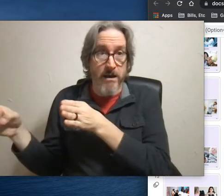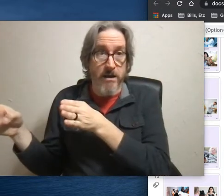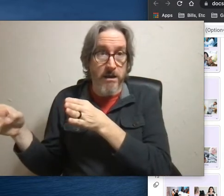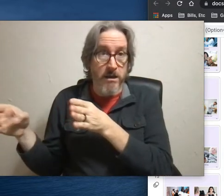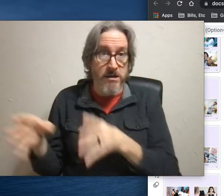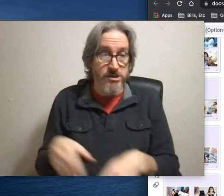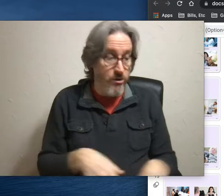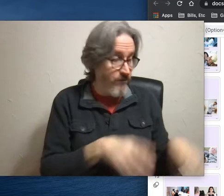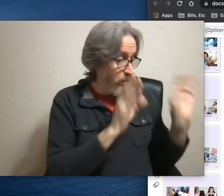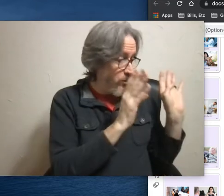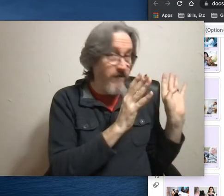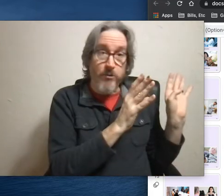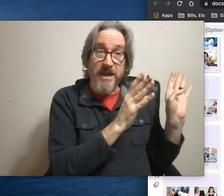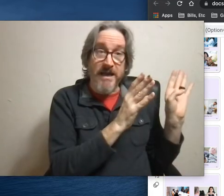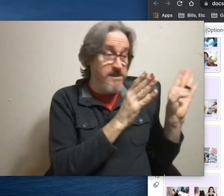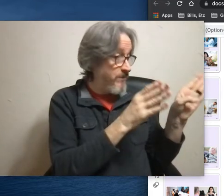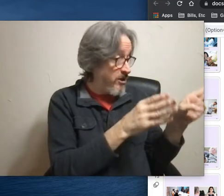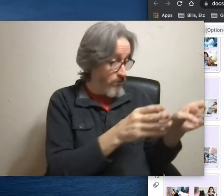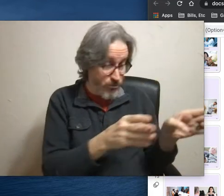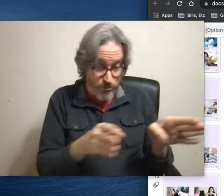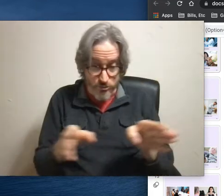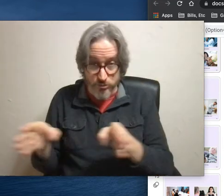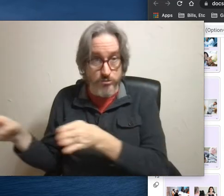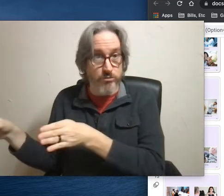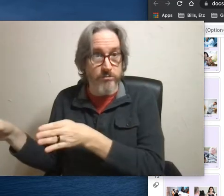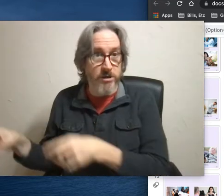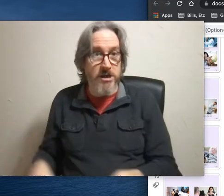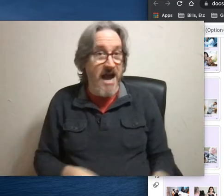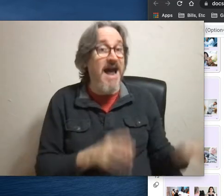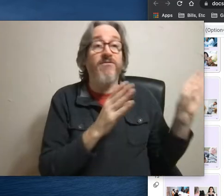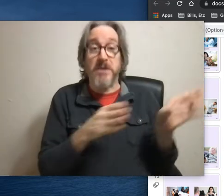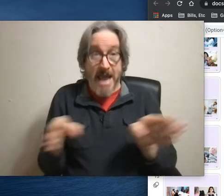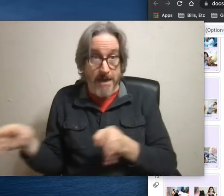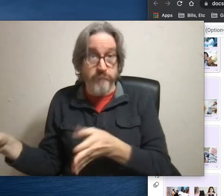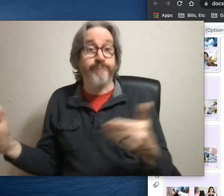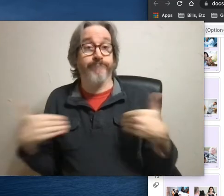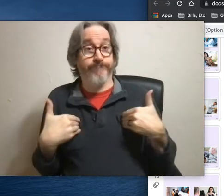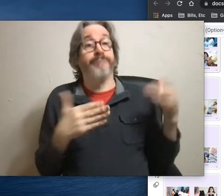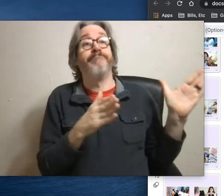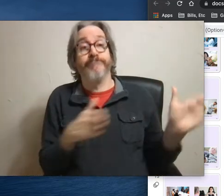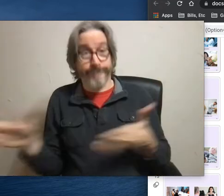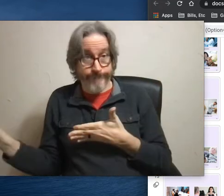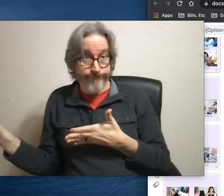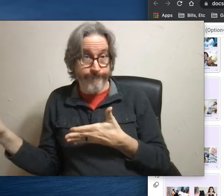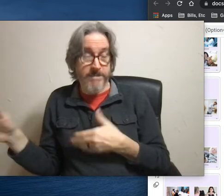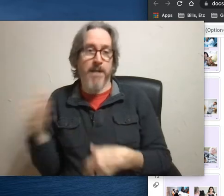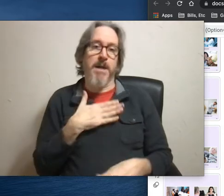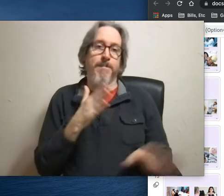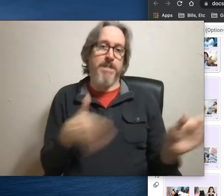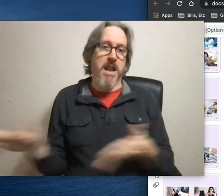Plan. So if you're planning something, you're, I have a plan.